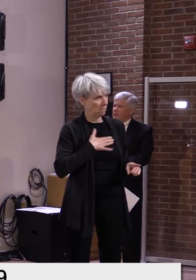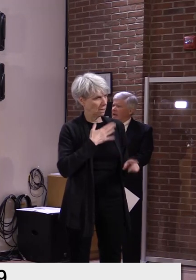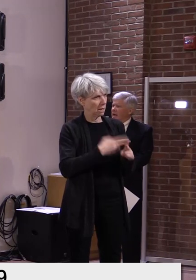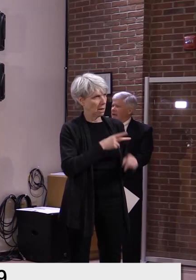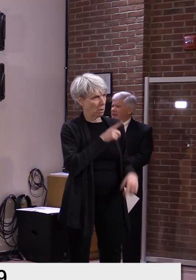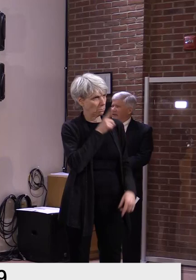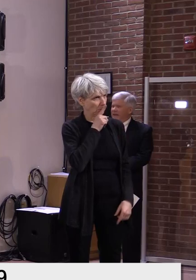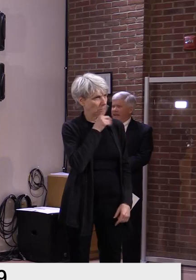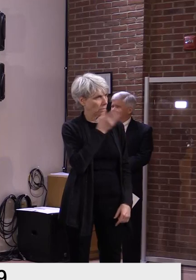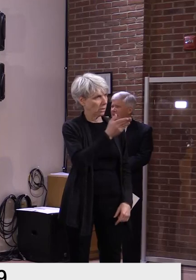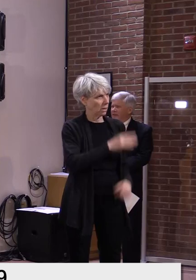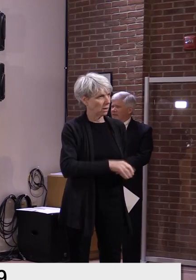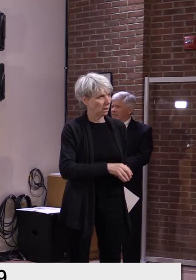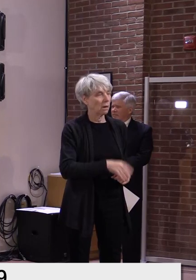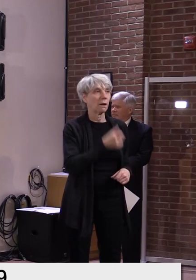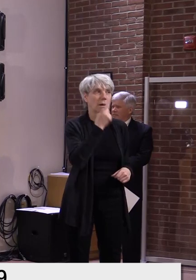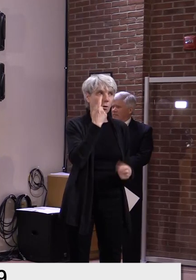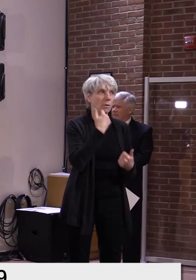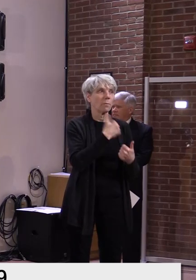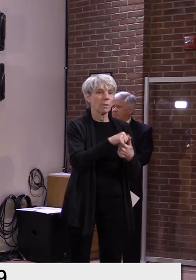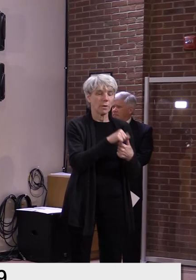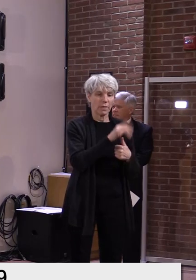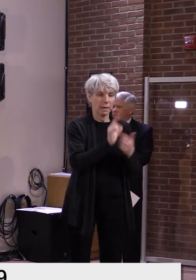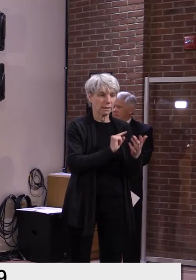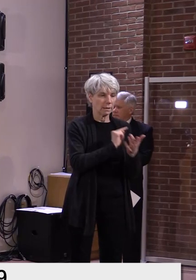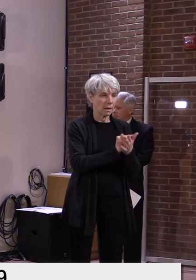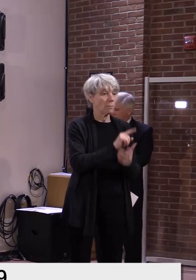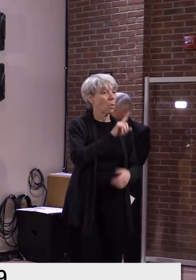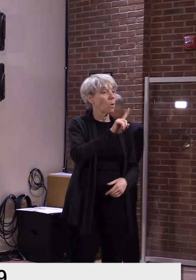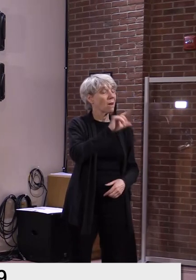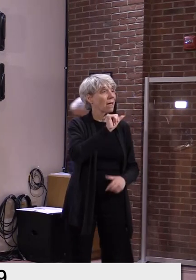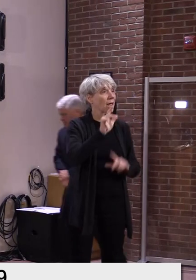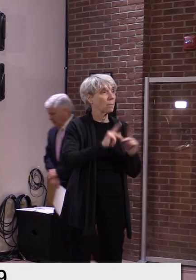I was one of thousands of 1A workers that were